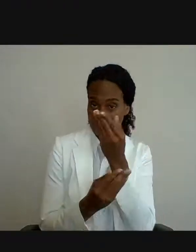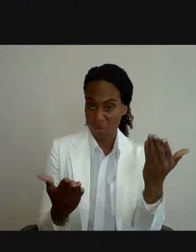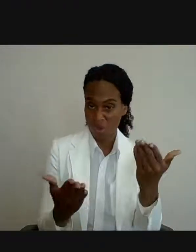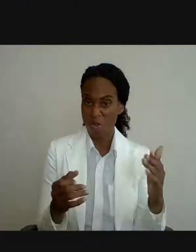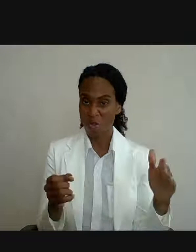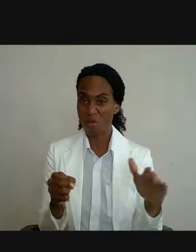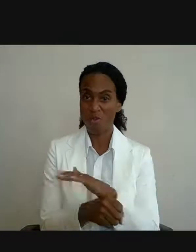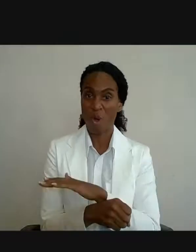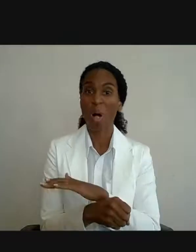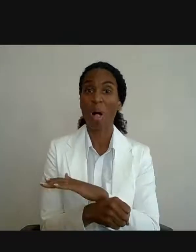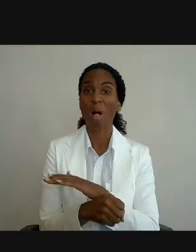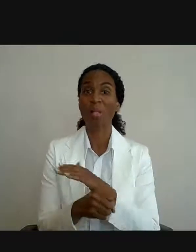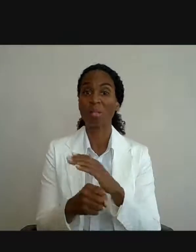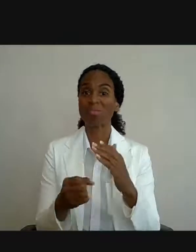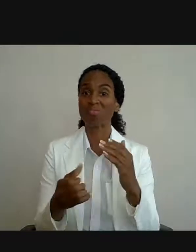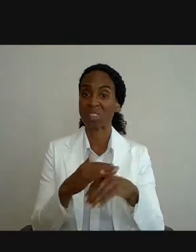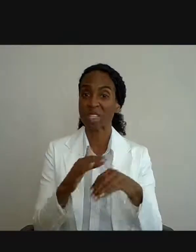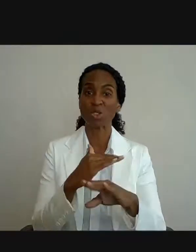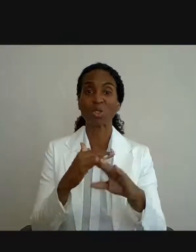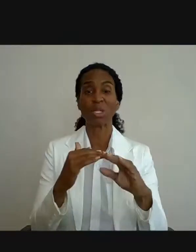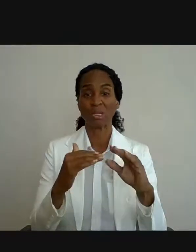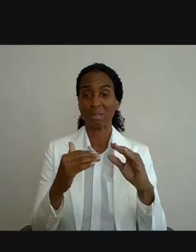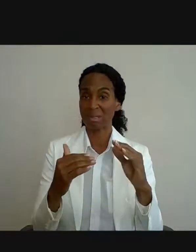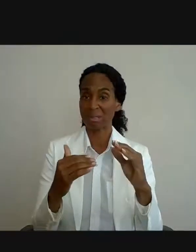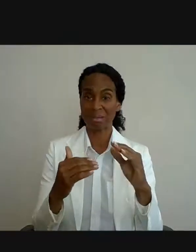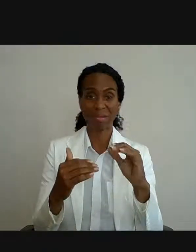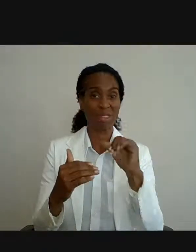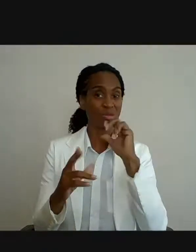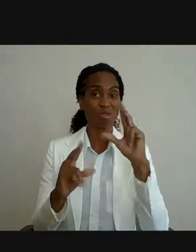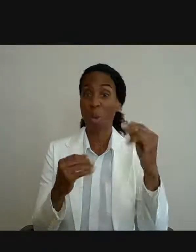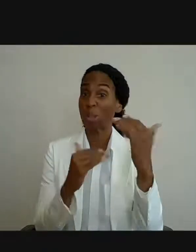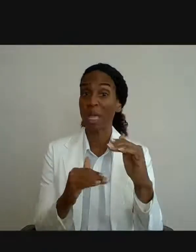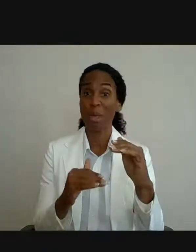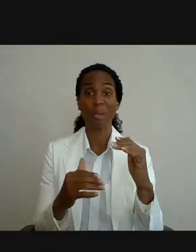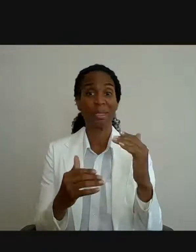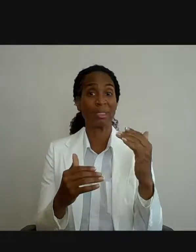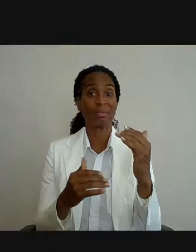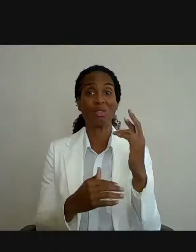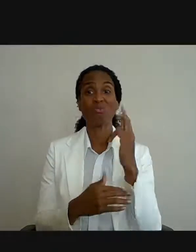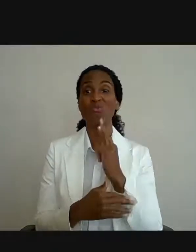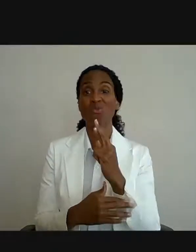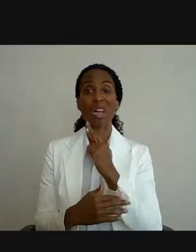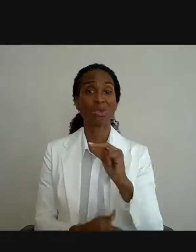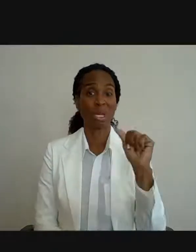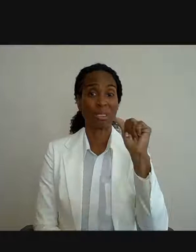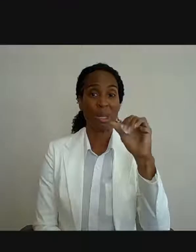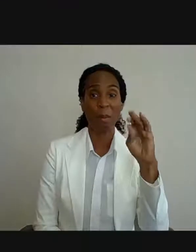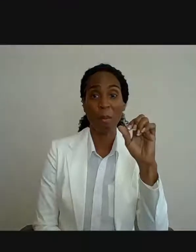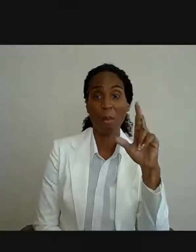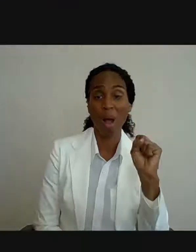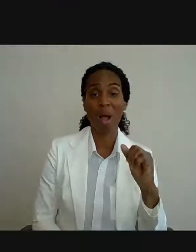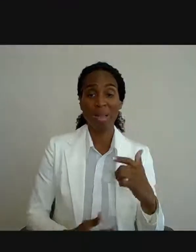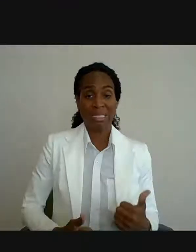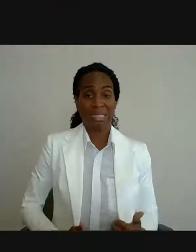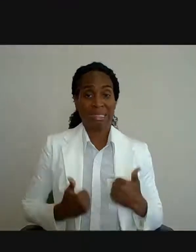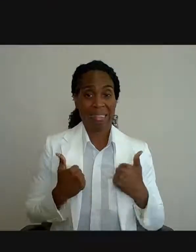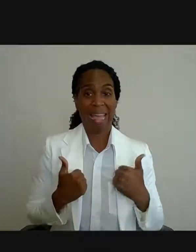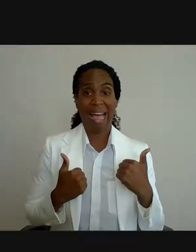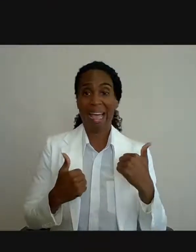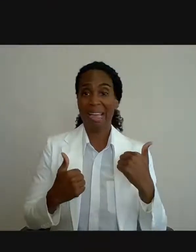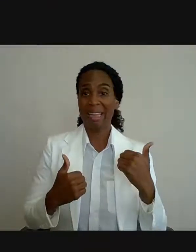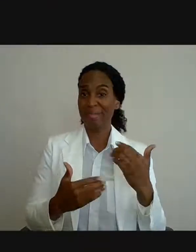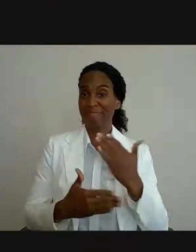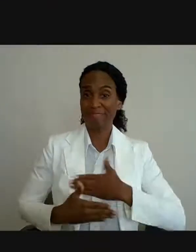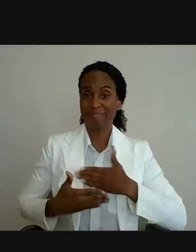capacity at our bars, restaurants, live music and sports venues, gymnasiums,